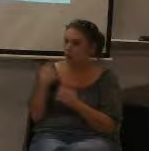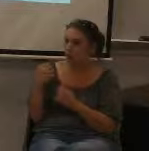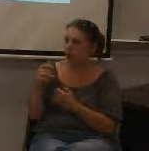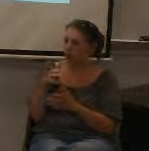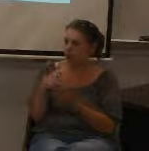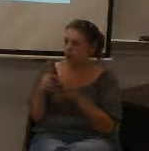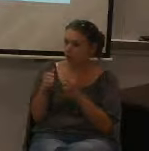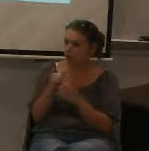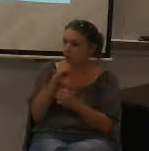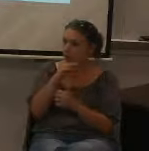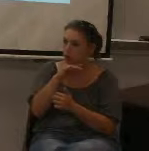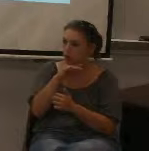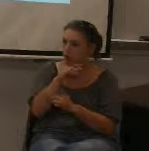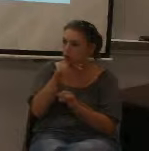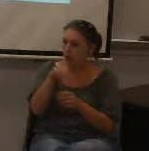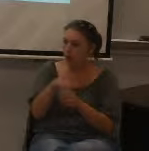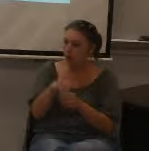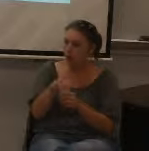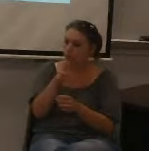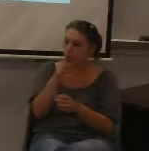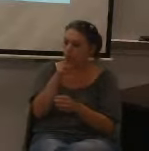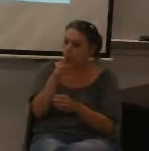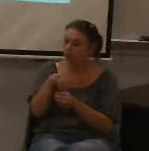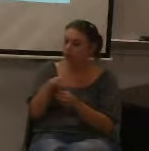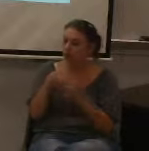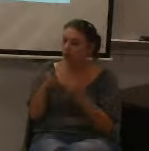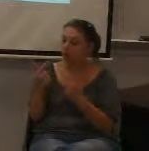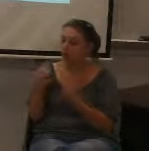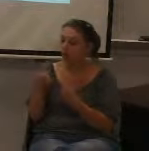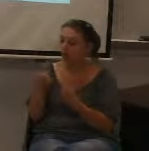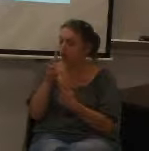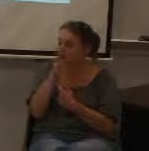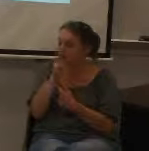the groundwater and the water itself.